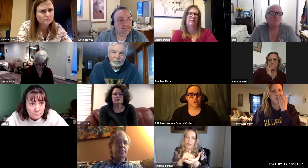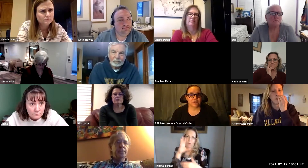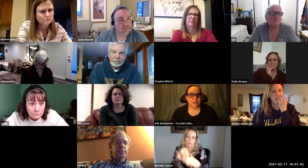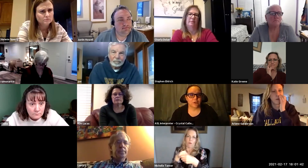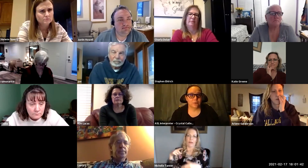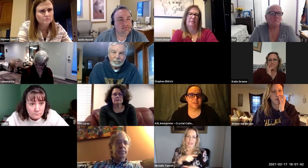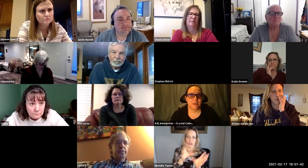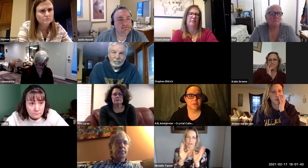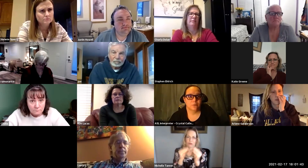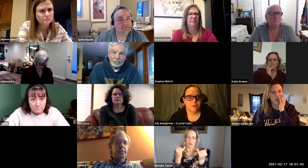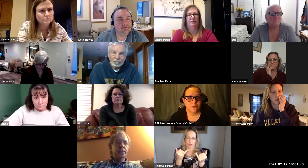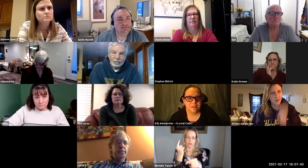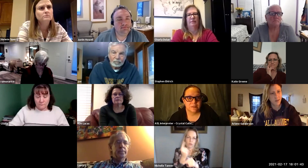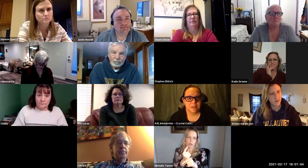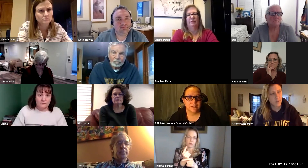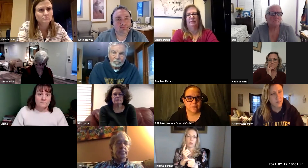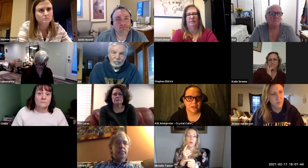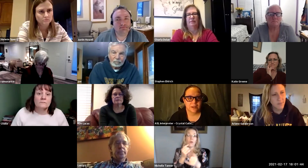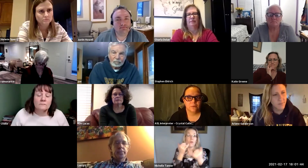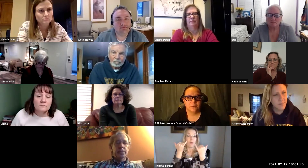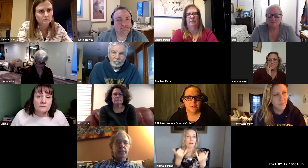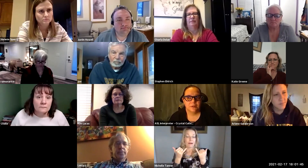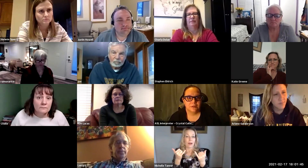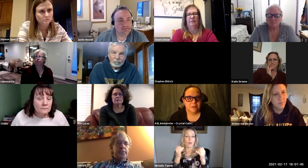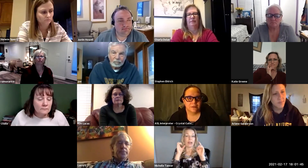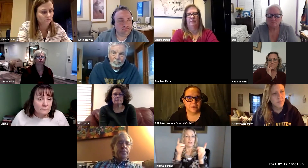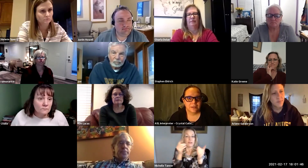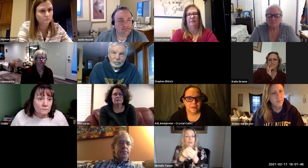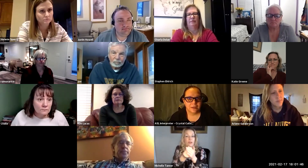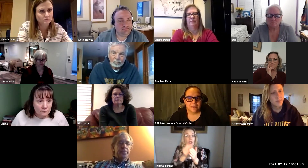So just to let you know what's happening with USDB right now.